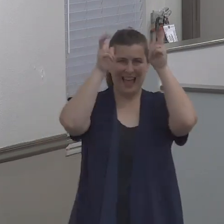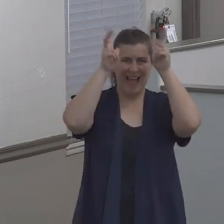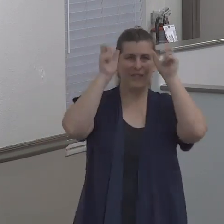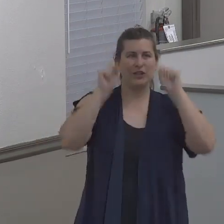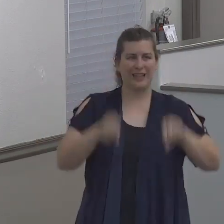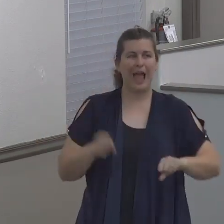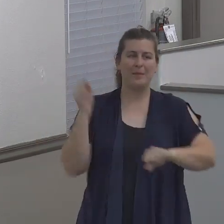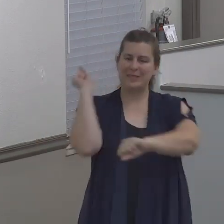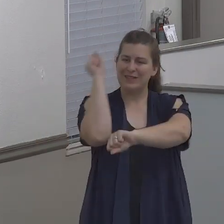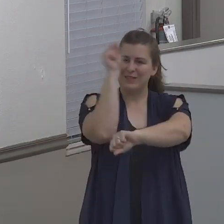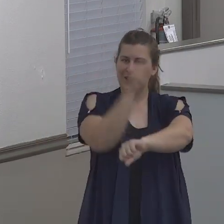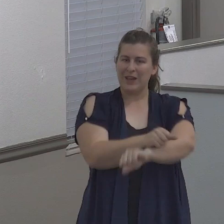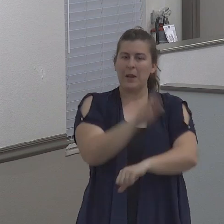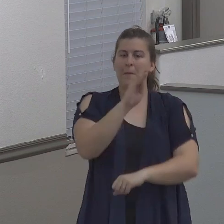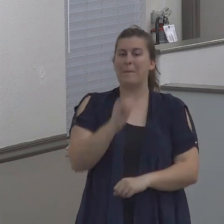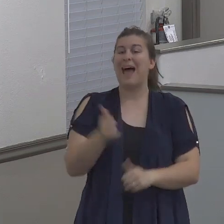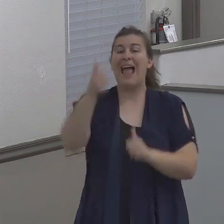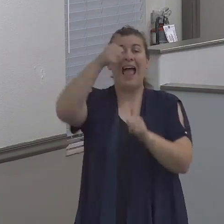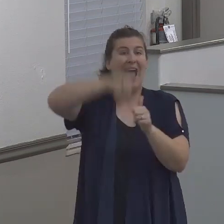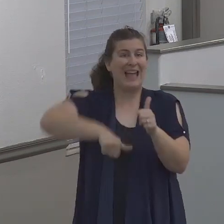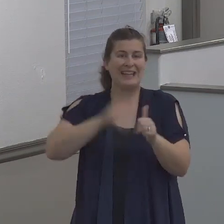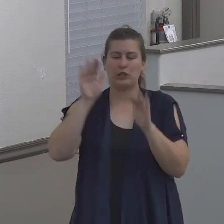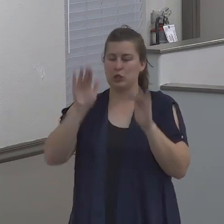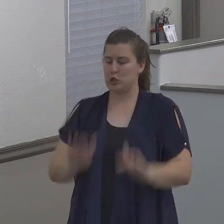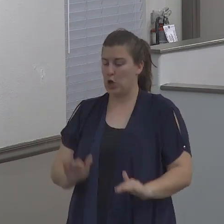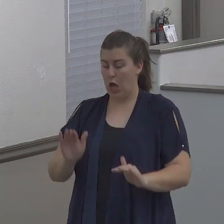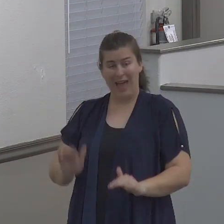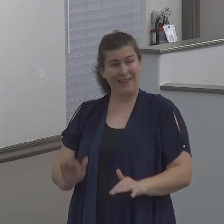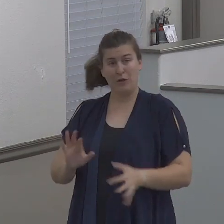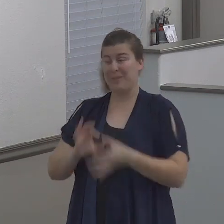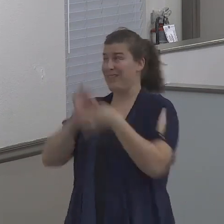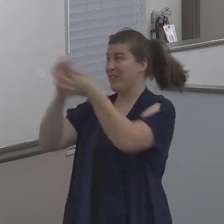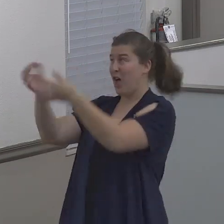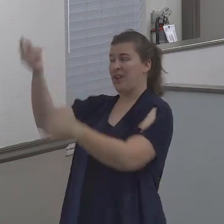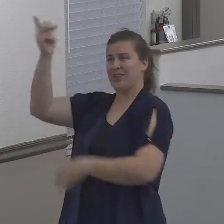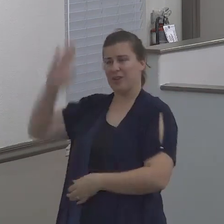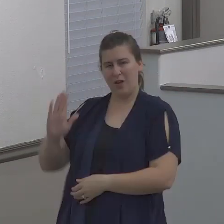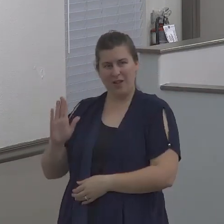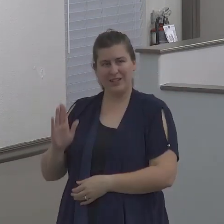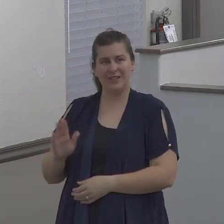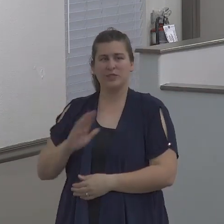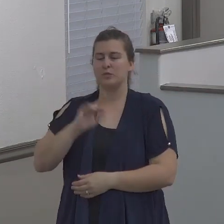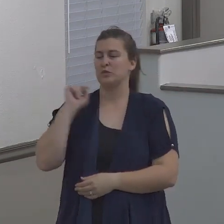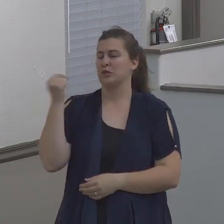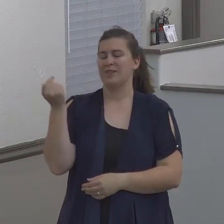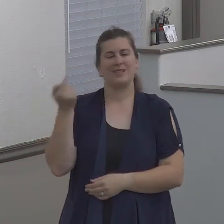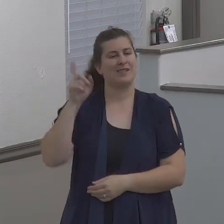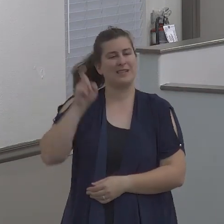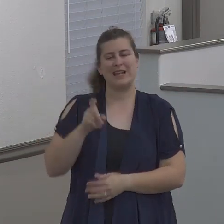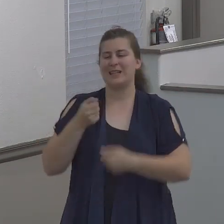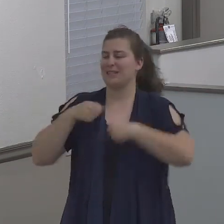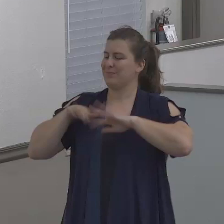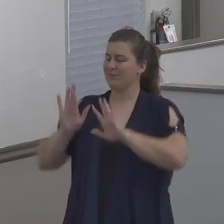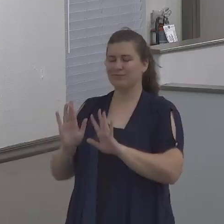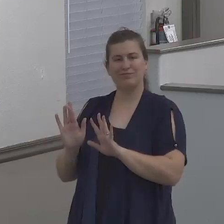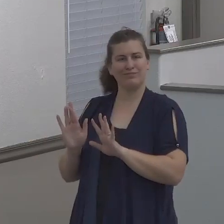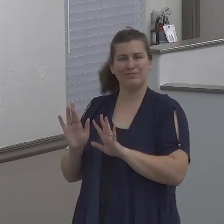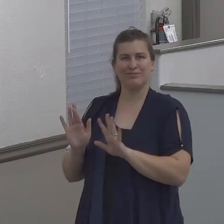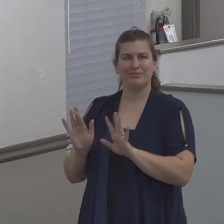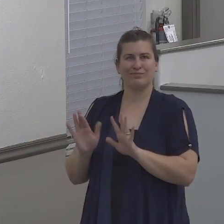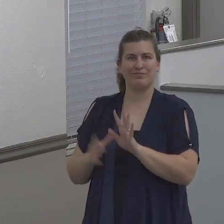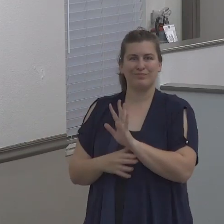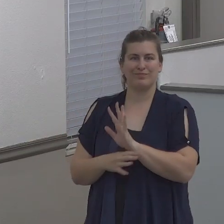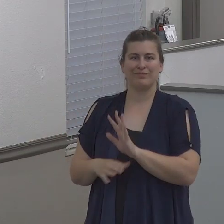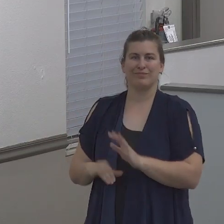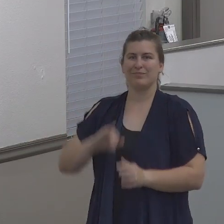the good news is that the devil can be defeated by any child of God. Any child of God. All we need to